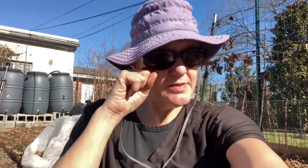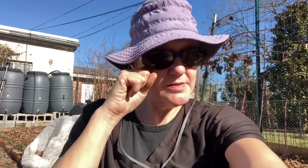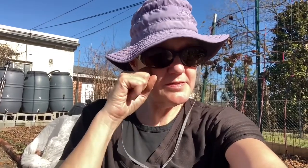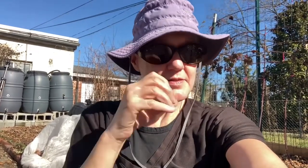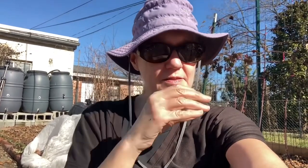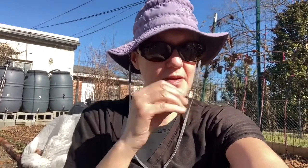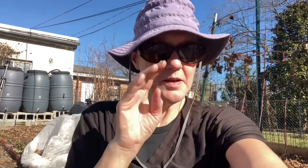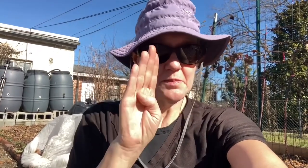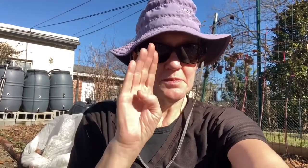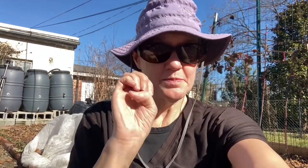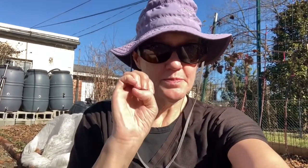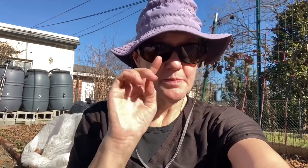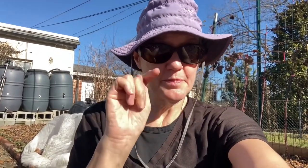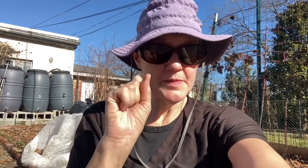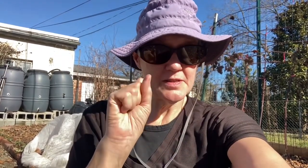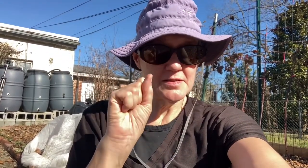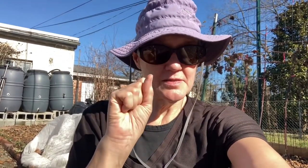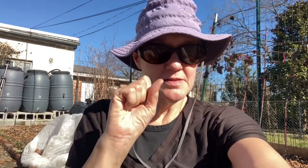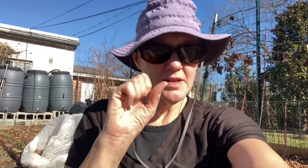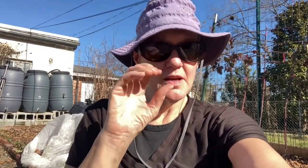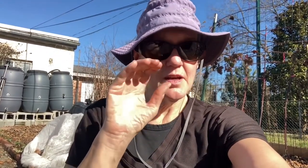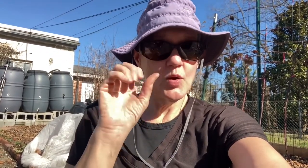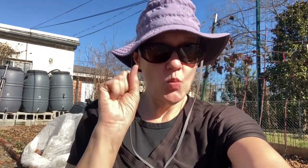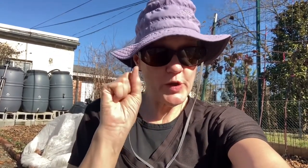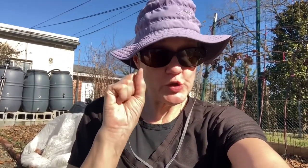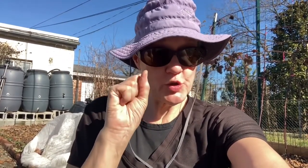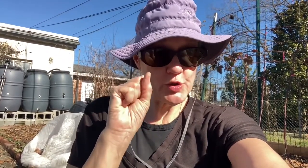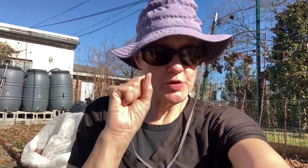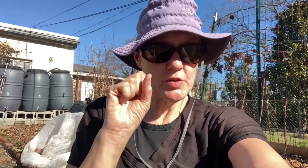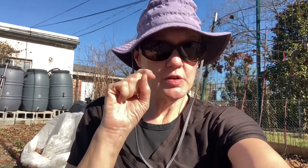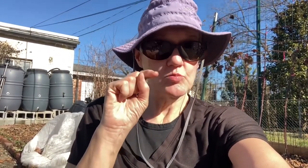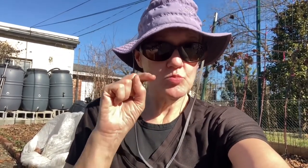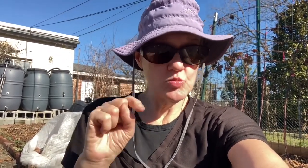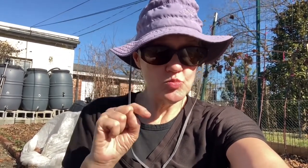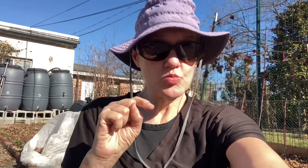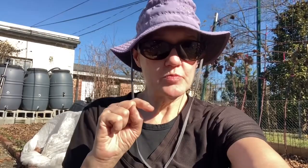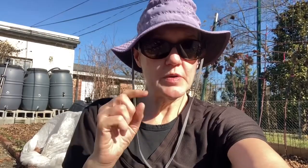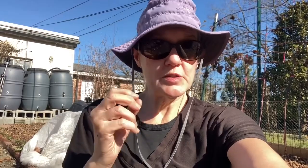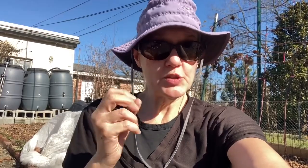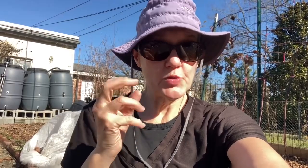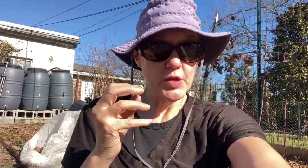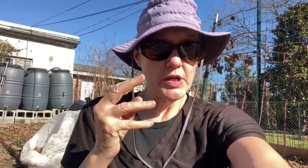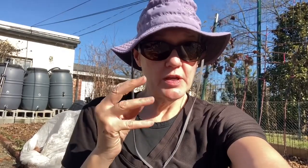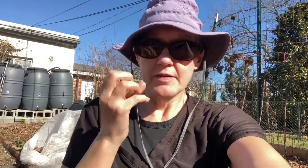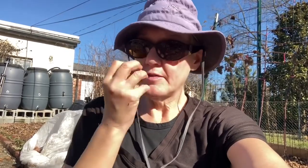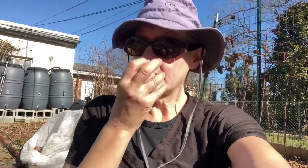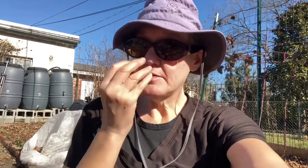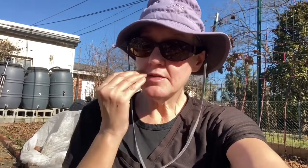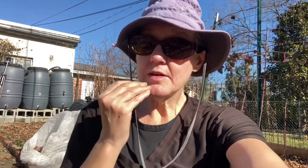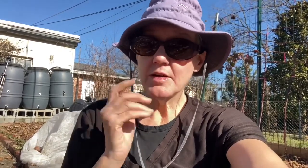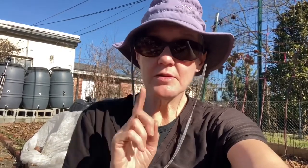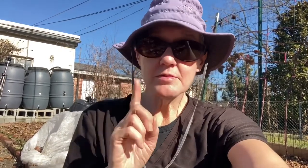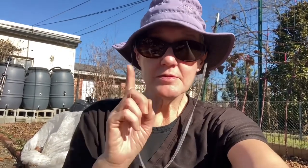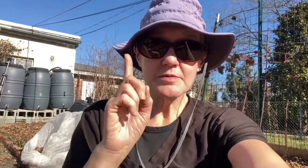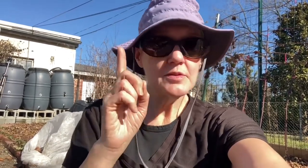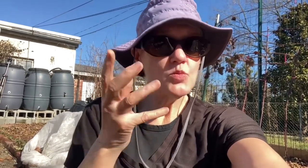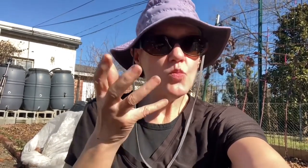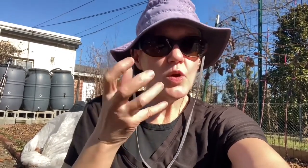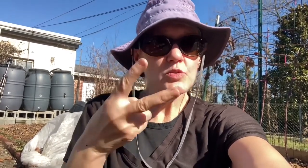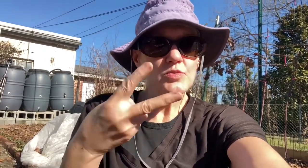saved onions and some beets? I'm going to overwinter them, and in spring they'll send up a flower